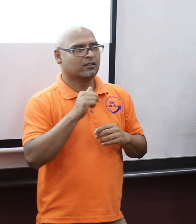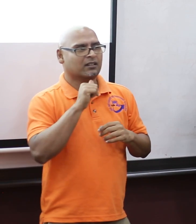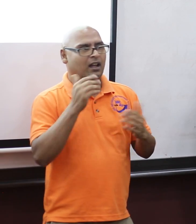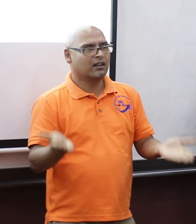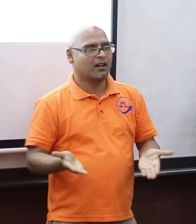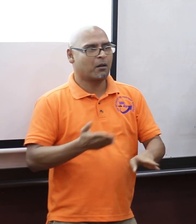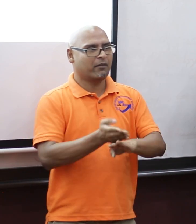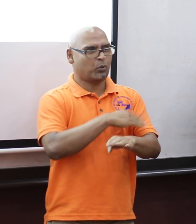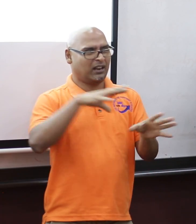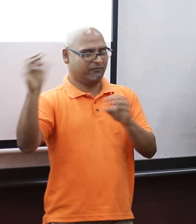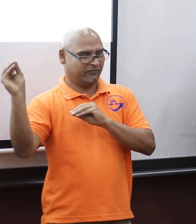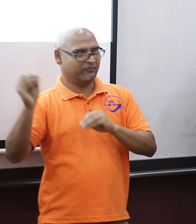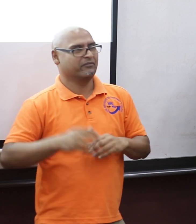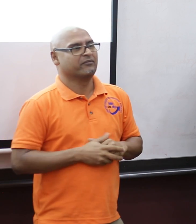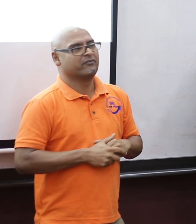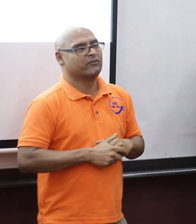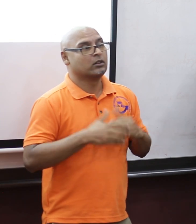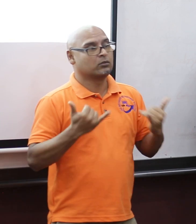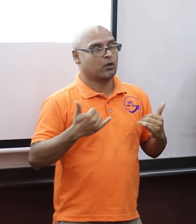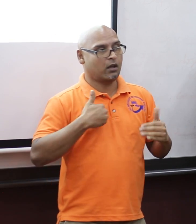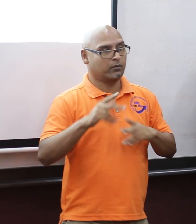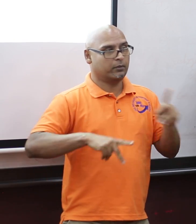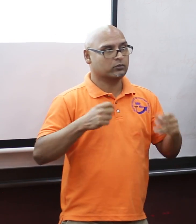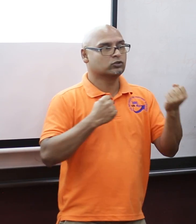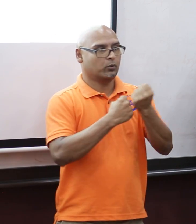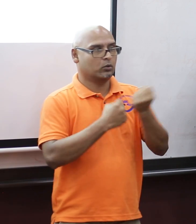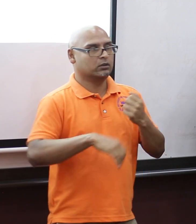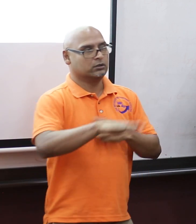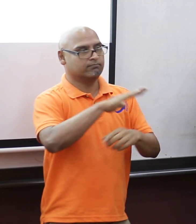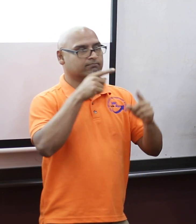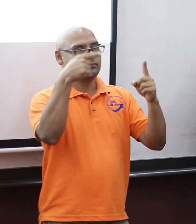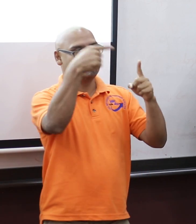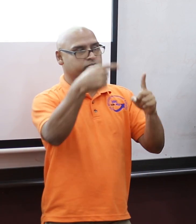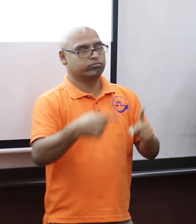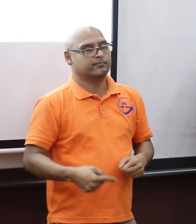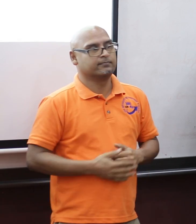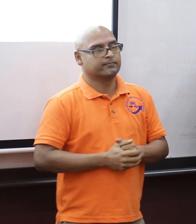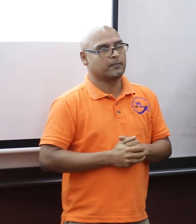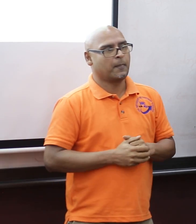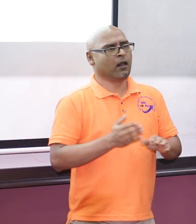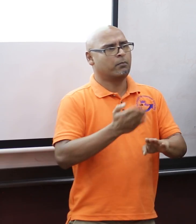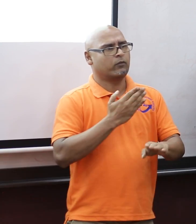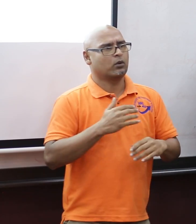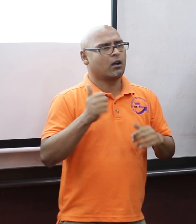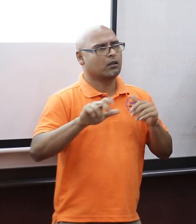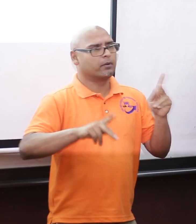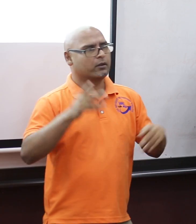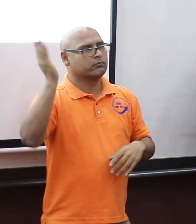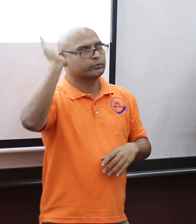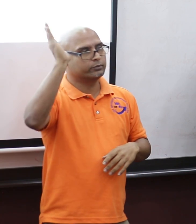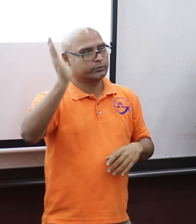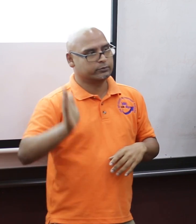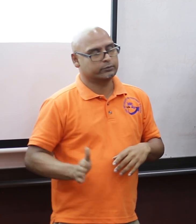about, right? Now, you heard a lot of the presenters before. We've had a lot of forums like this